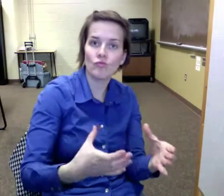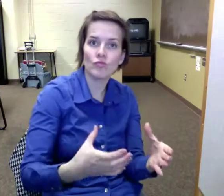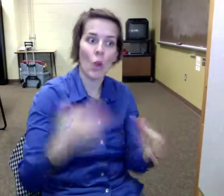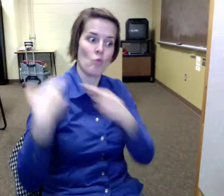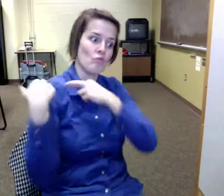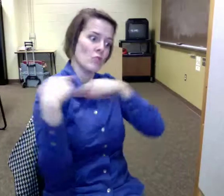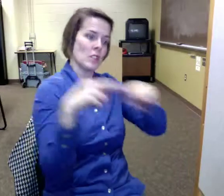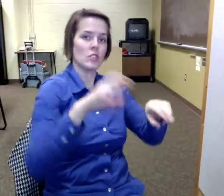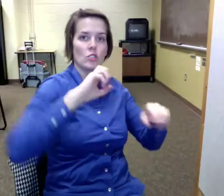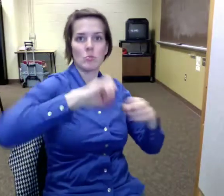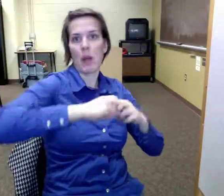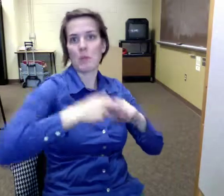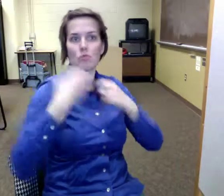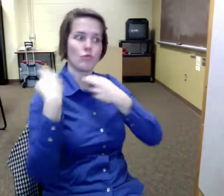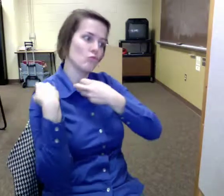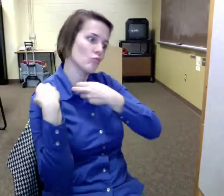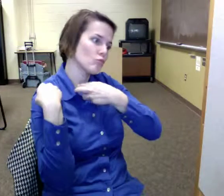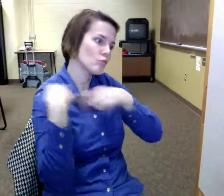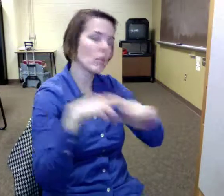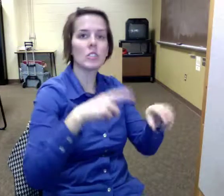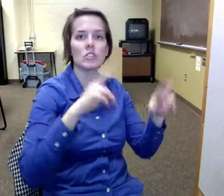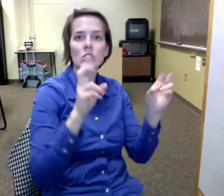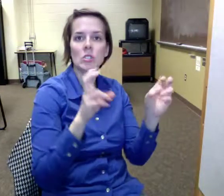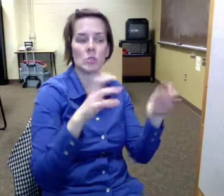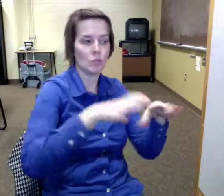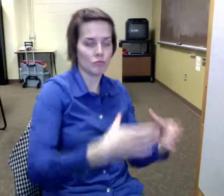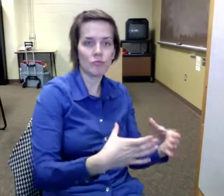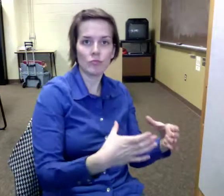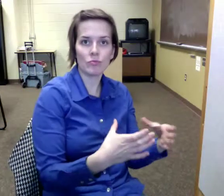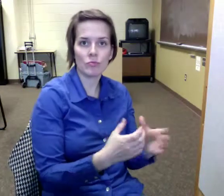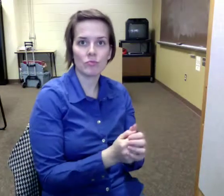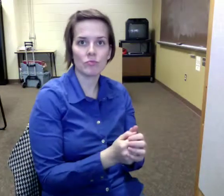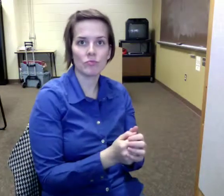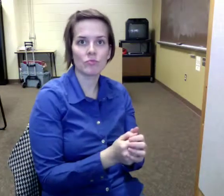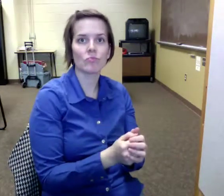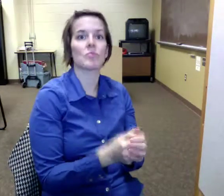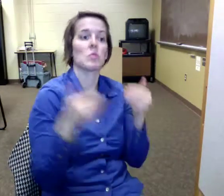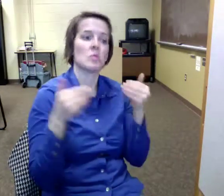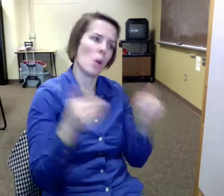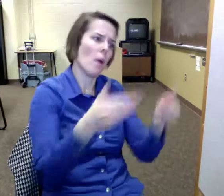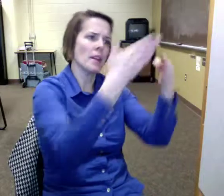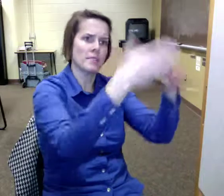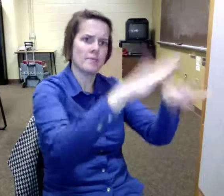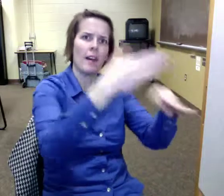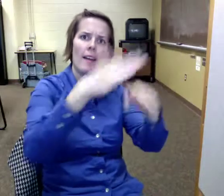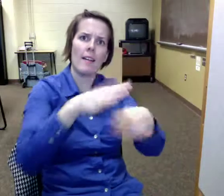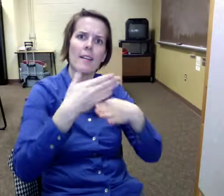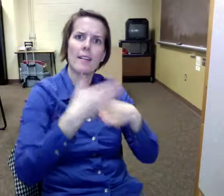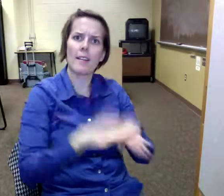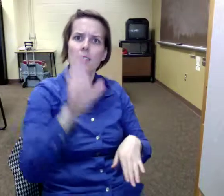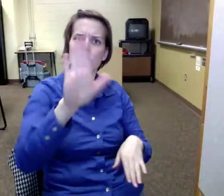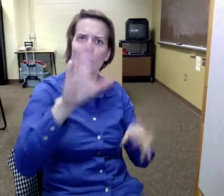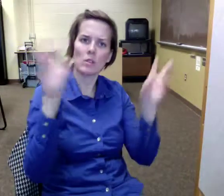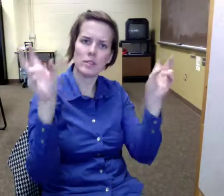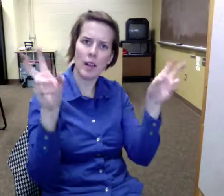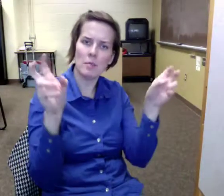or a religious issue? So break your topic up. Sometimes you can break your topic up very simply, breaking it up in terms of